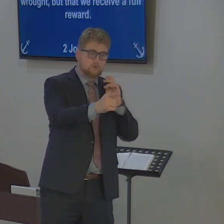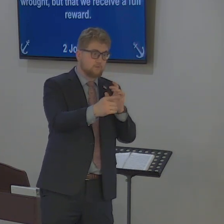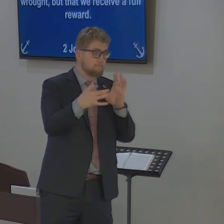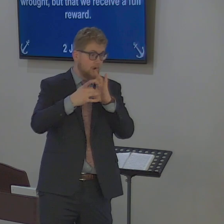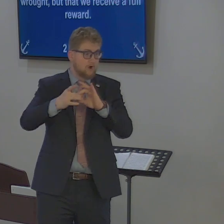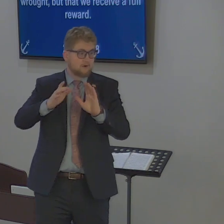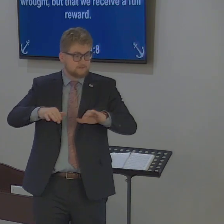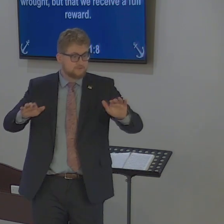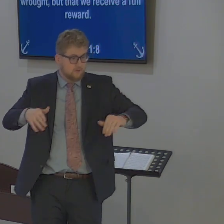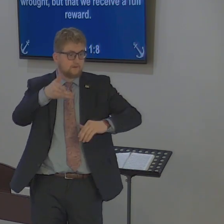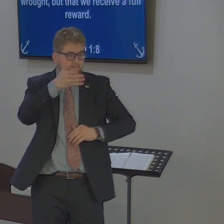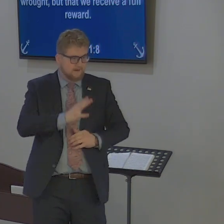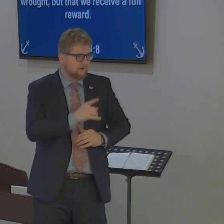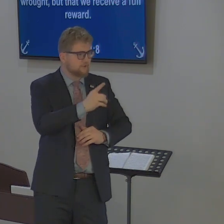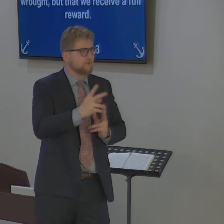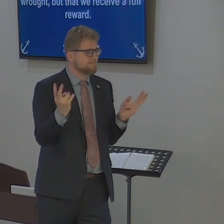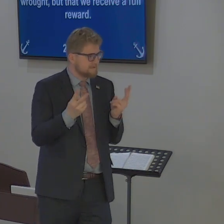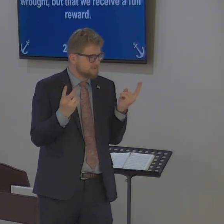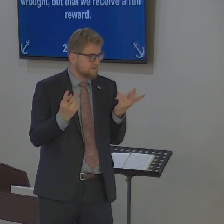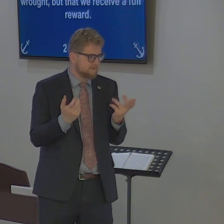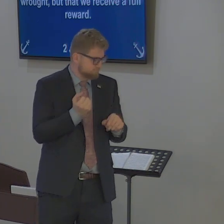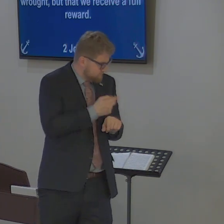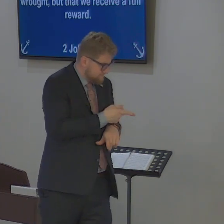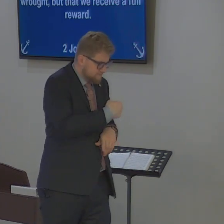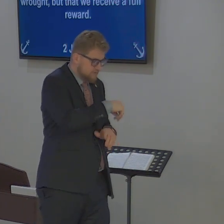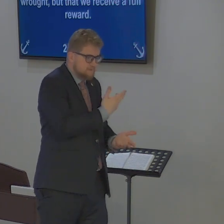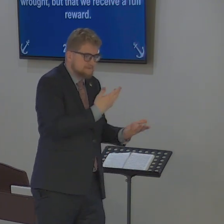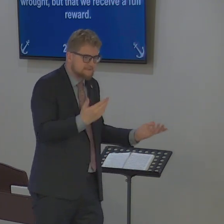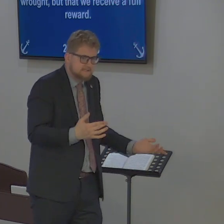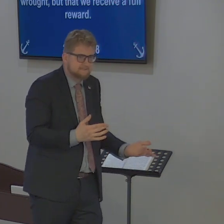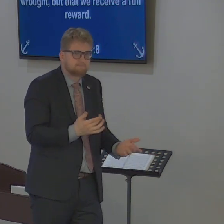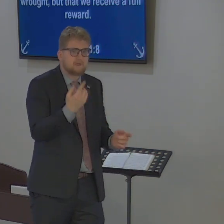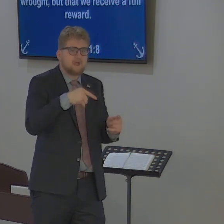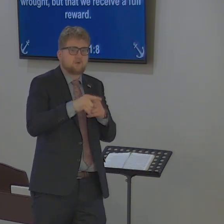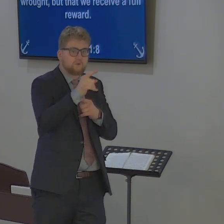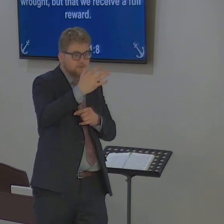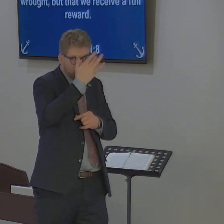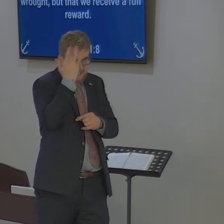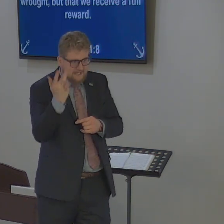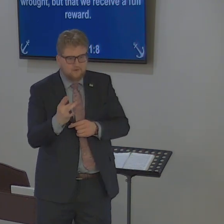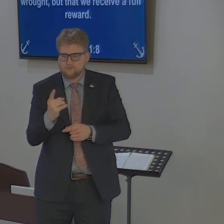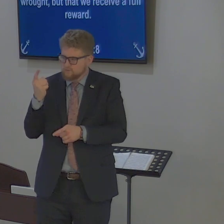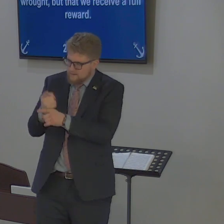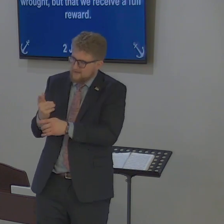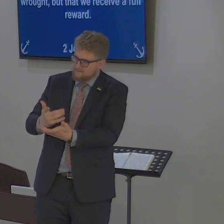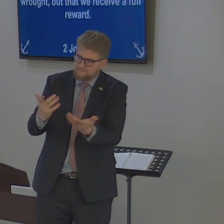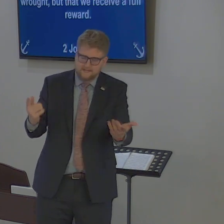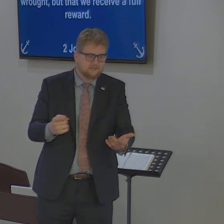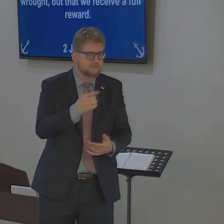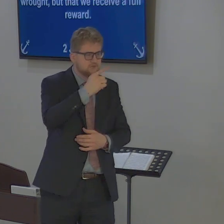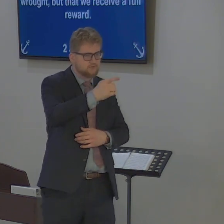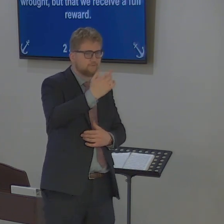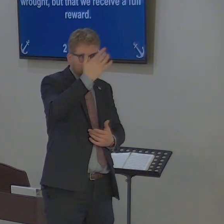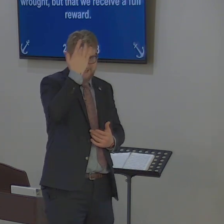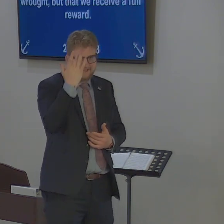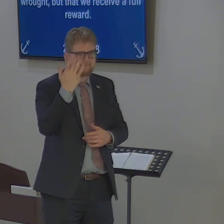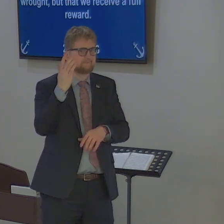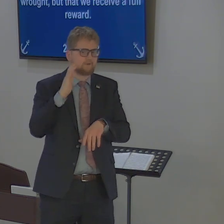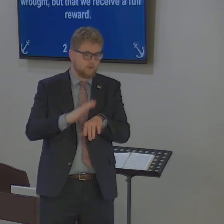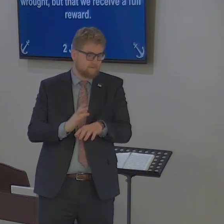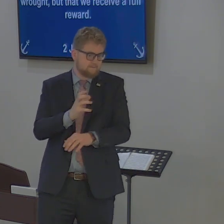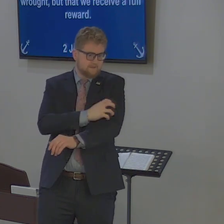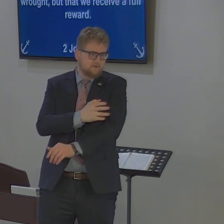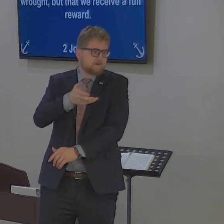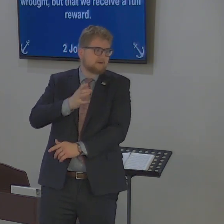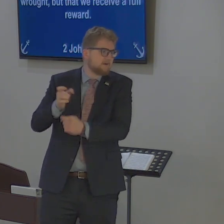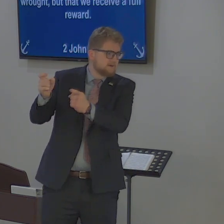overcomer, right? When you forget those things, you forget or you lack the power and the reliance that God has given you. Deception steals our joy